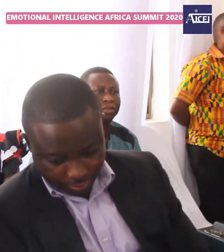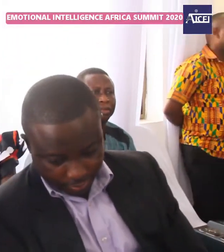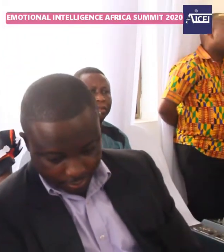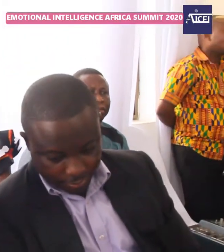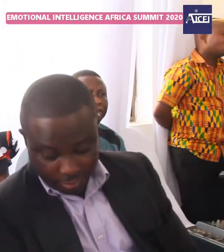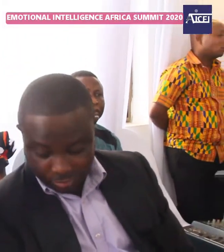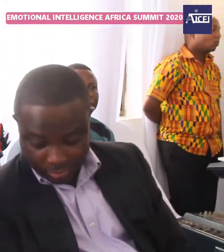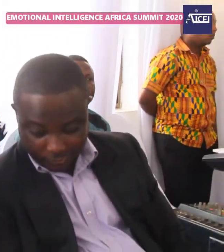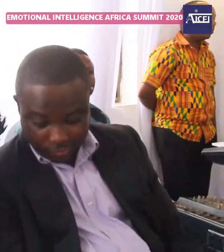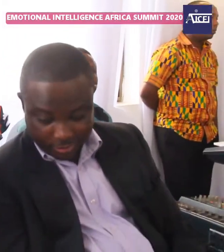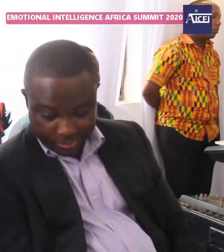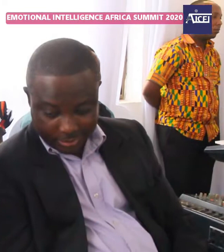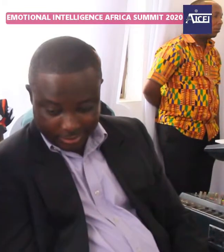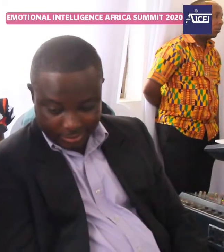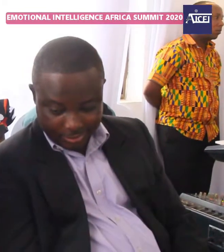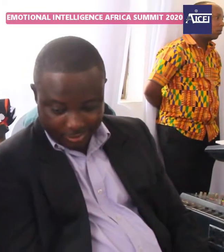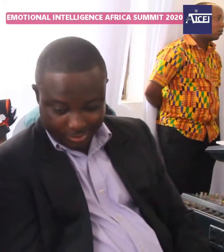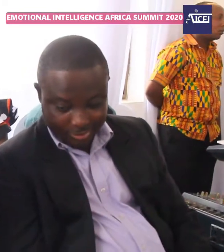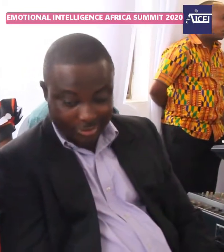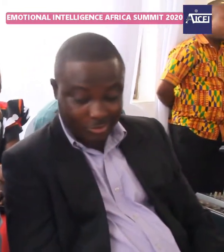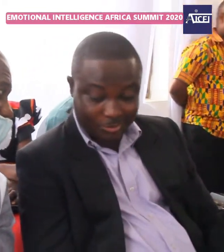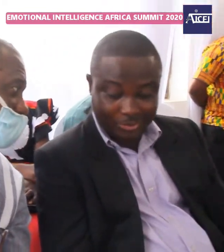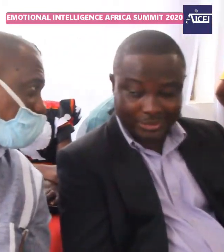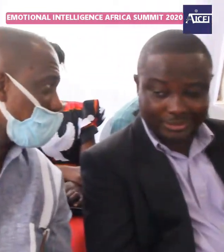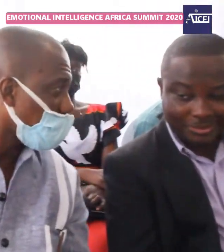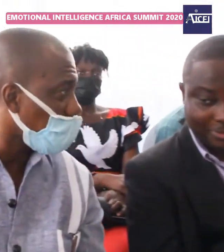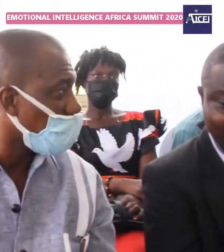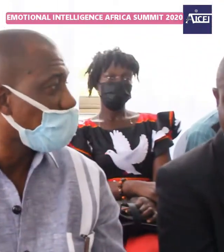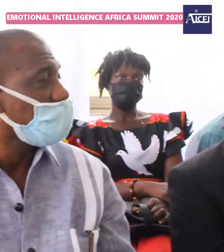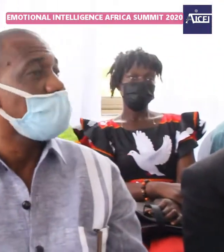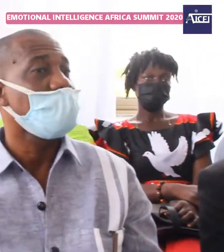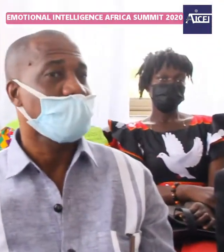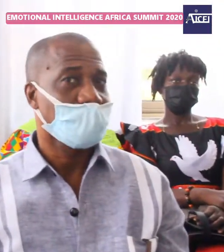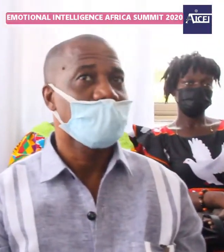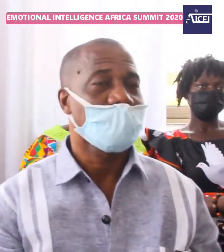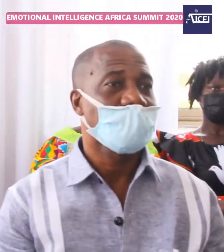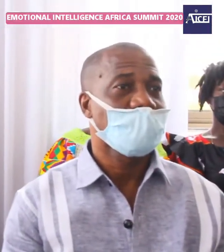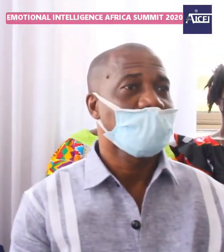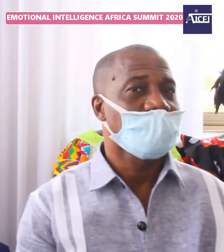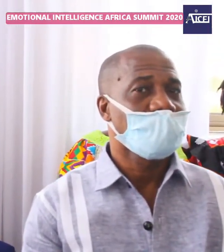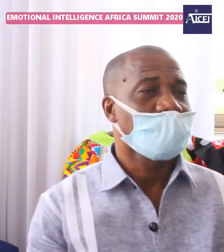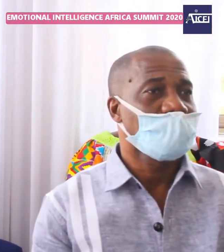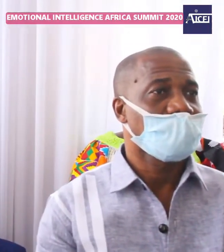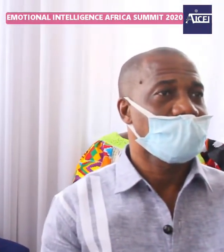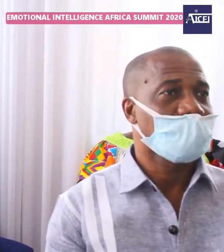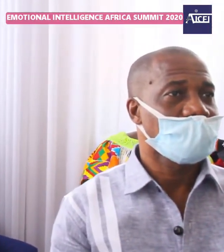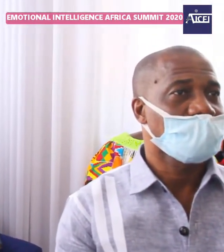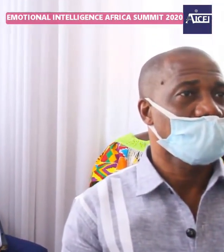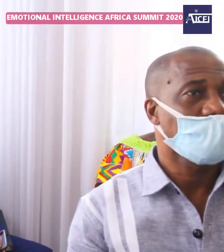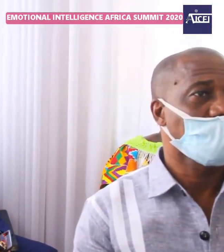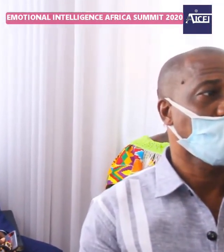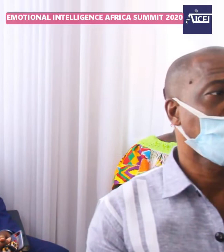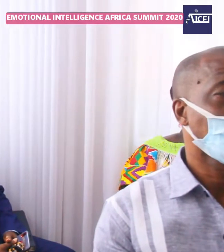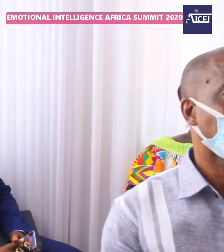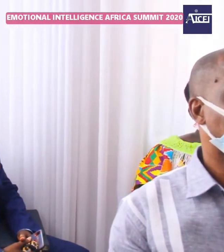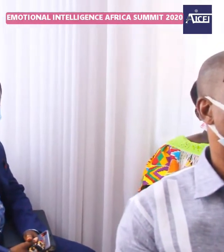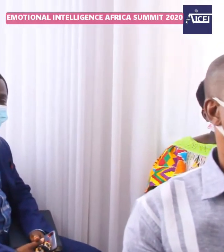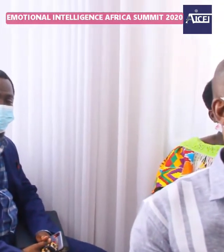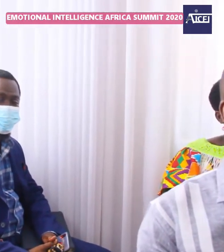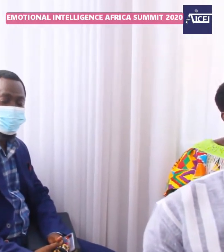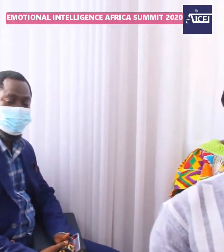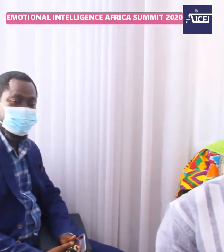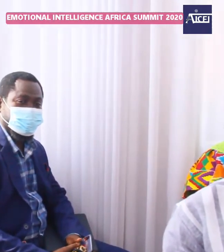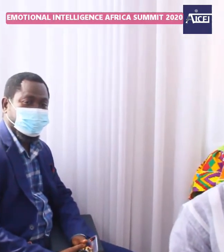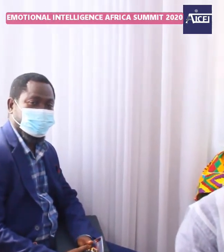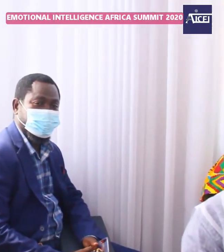So I want to talk about marriage, because it is the basic, the minutest way of